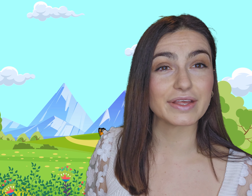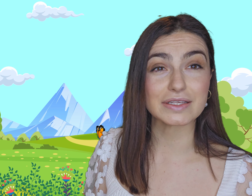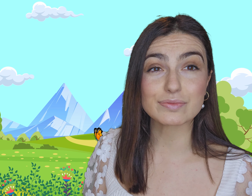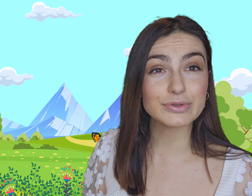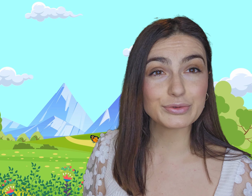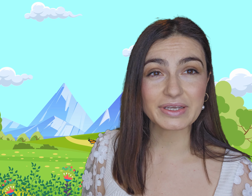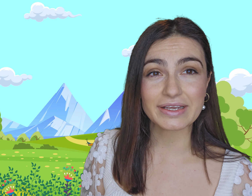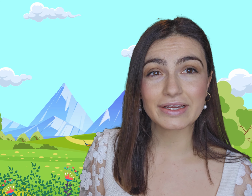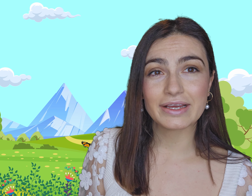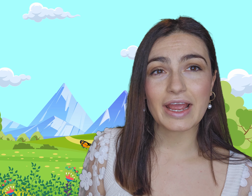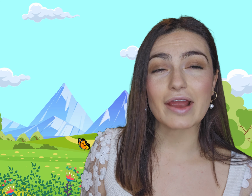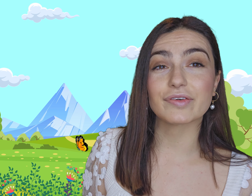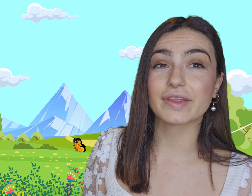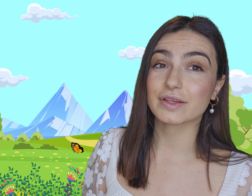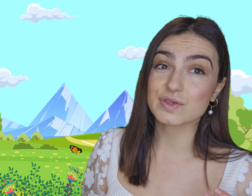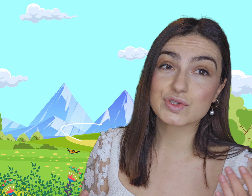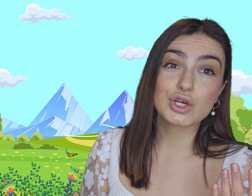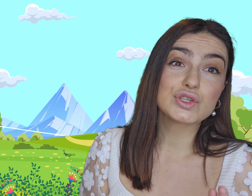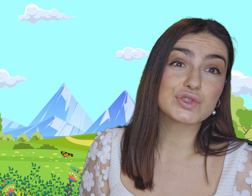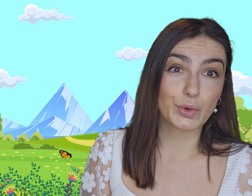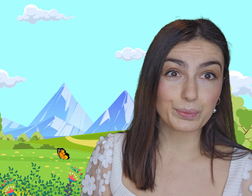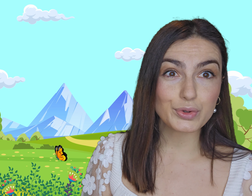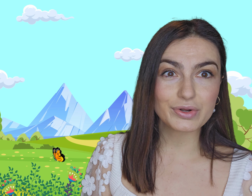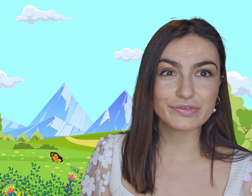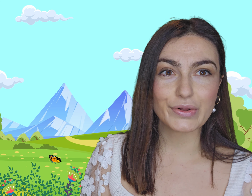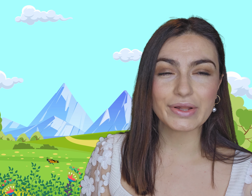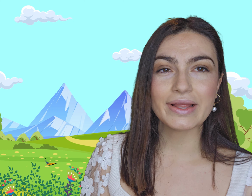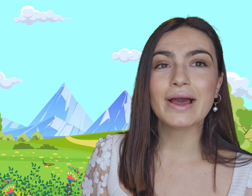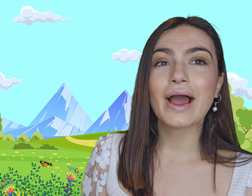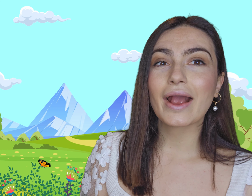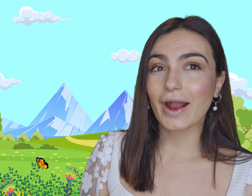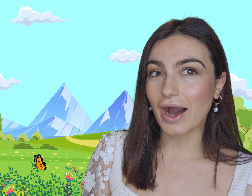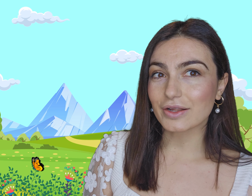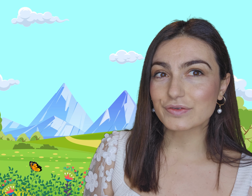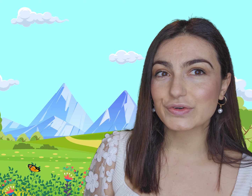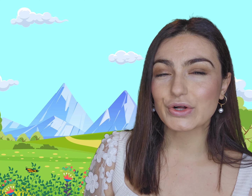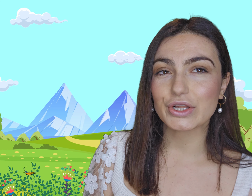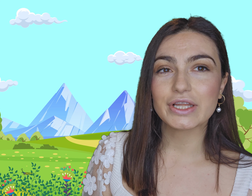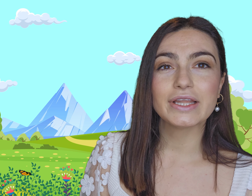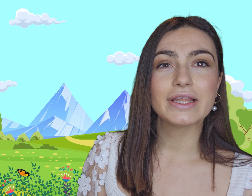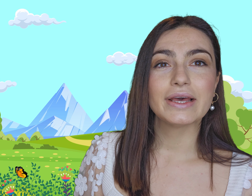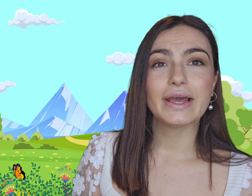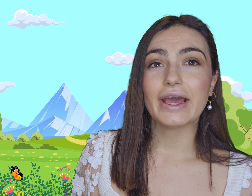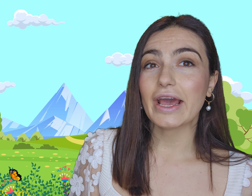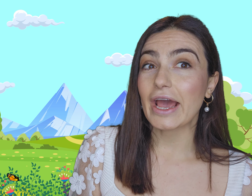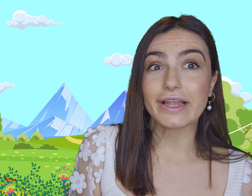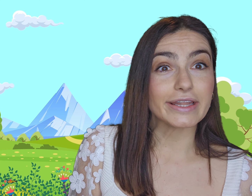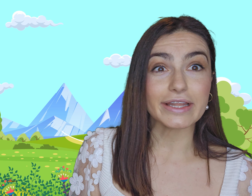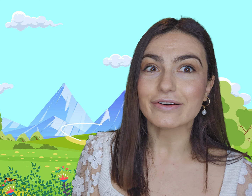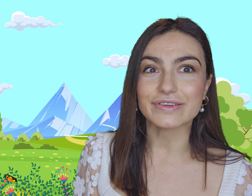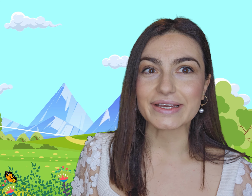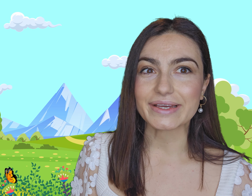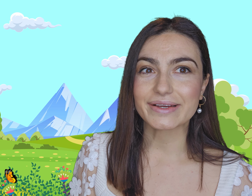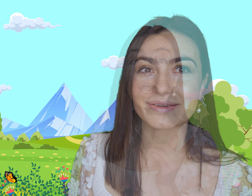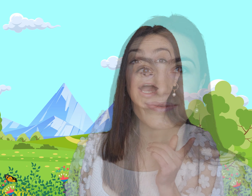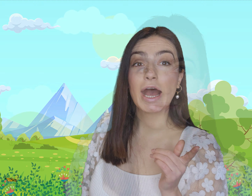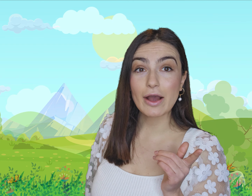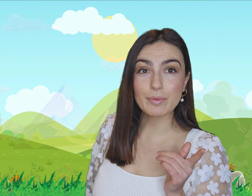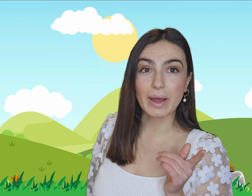is blooming everything is so beautiful colorful lovely how about